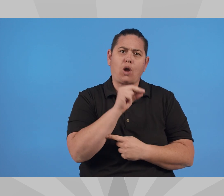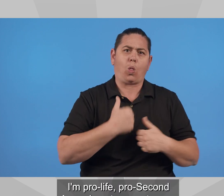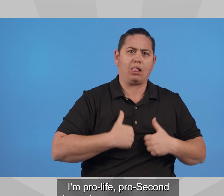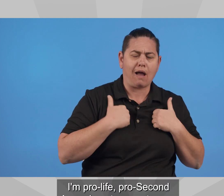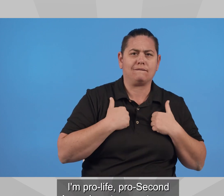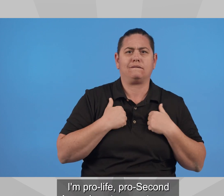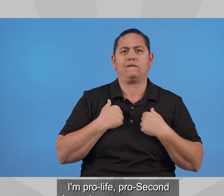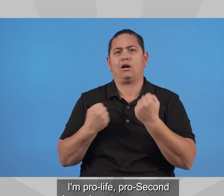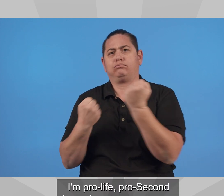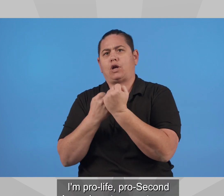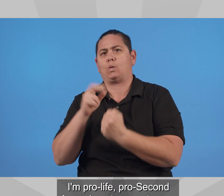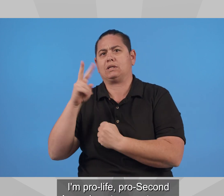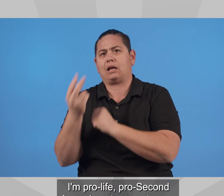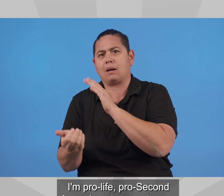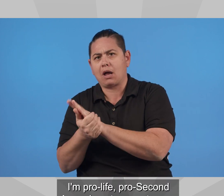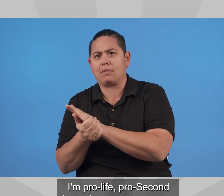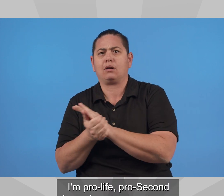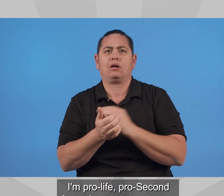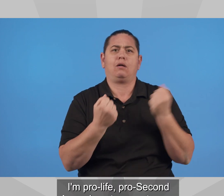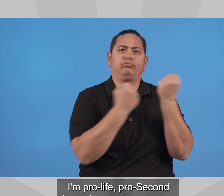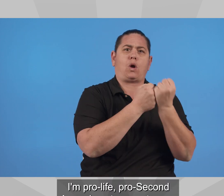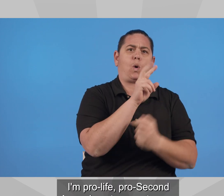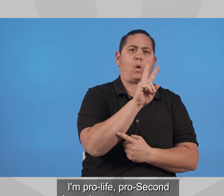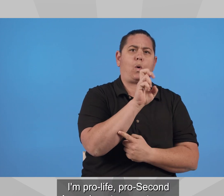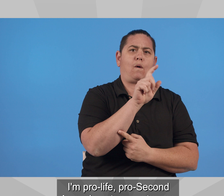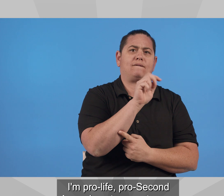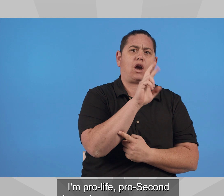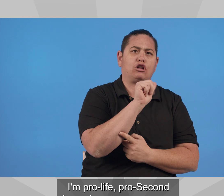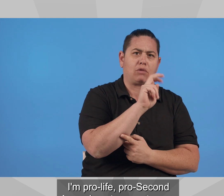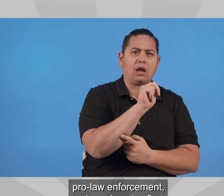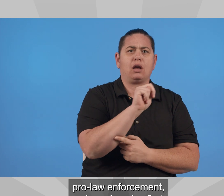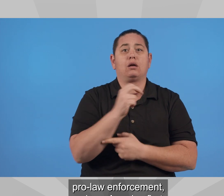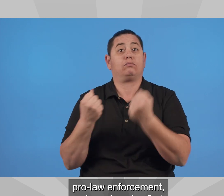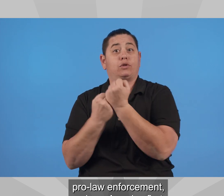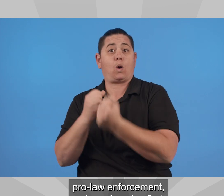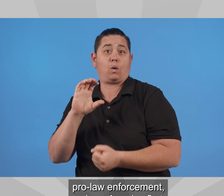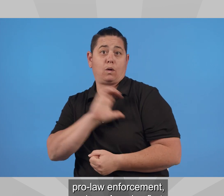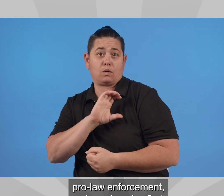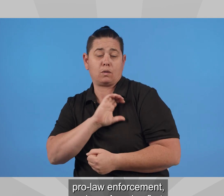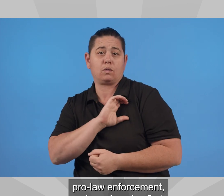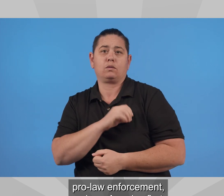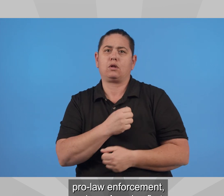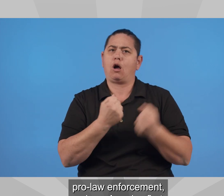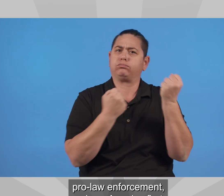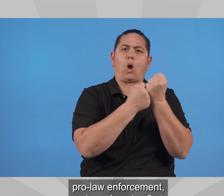I'm pro-life, pro-Second Amendment, pro-veterans, pro-law enforcement, and